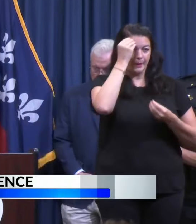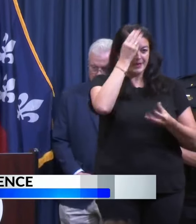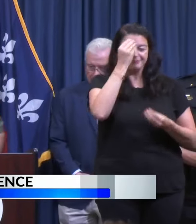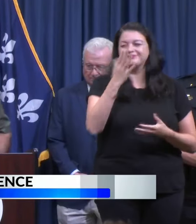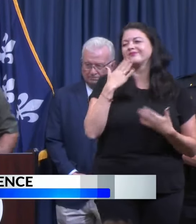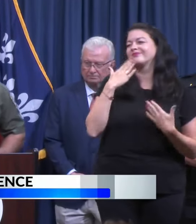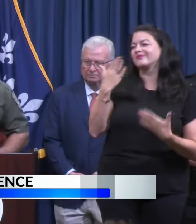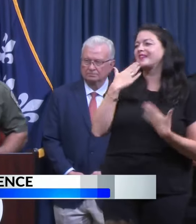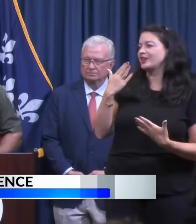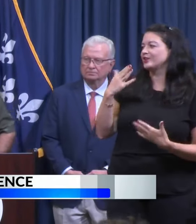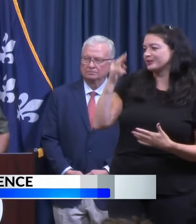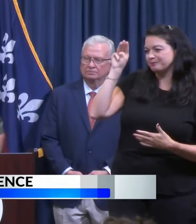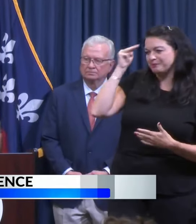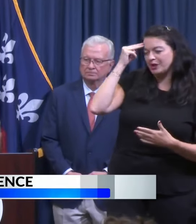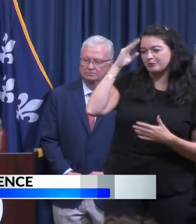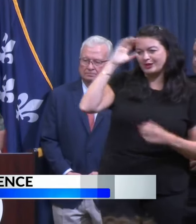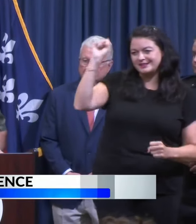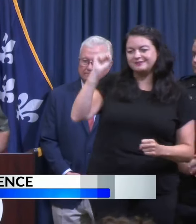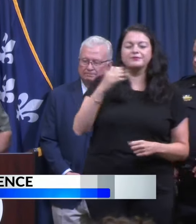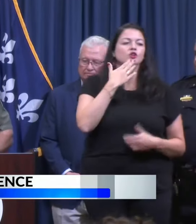Thank you, Mayor President. Good afternoon, everyone.